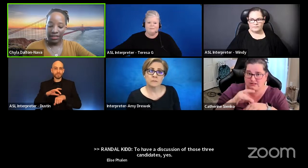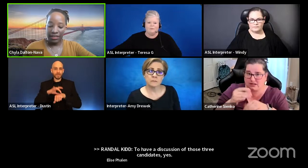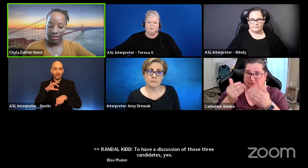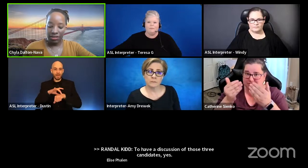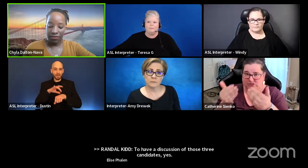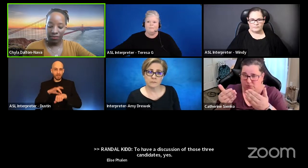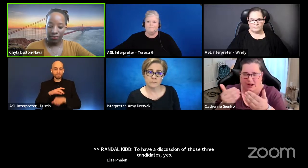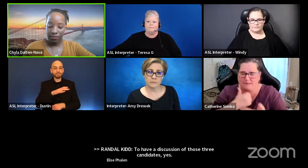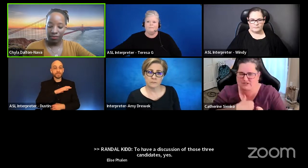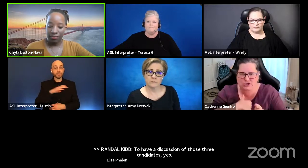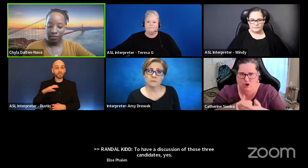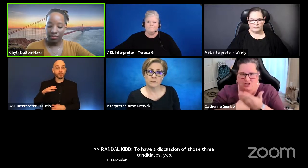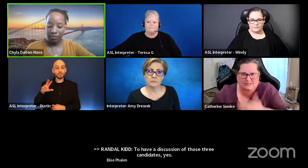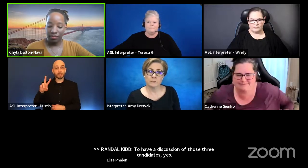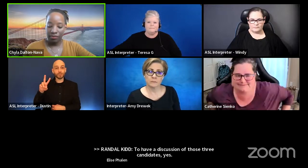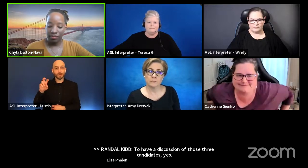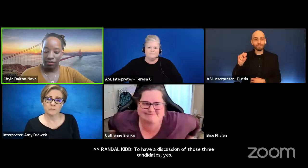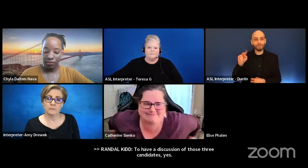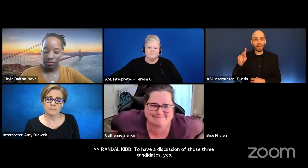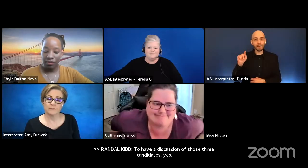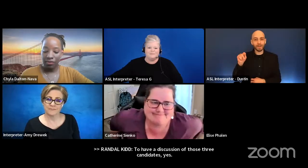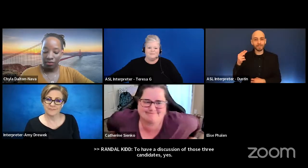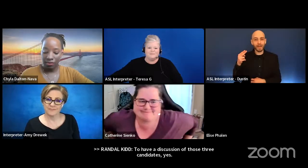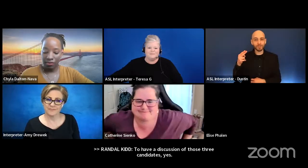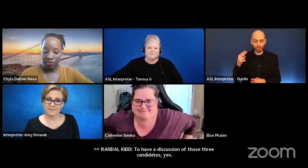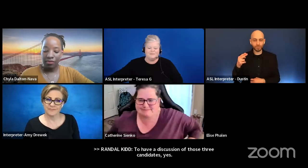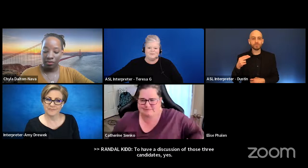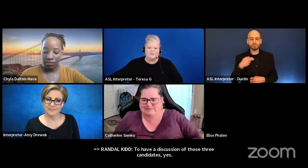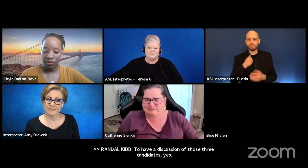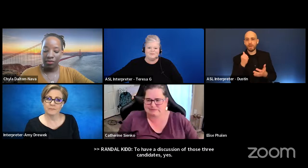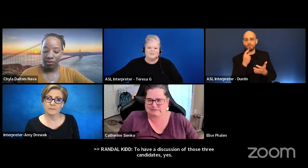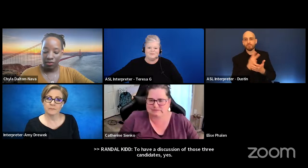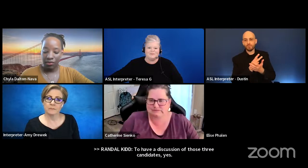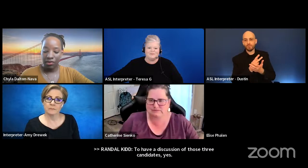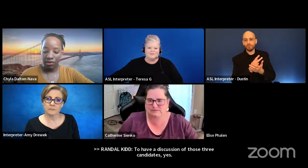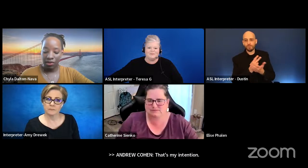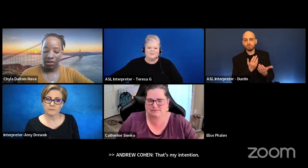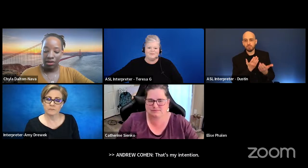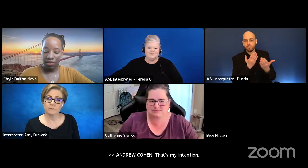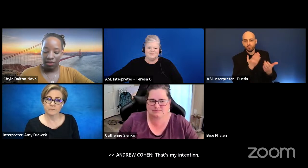Commissioner Venkatesh? Yes, I approve the motion.